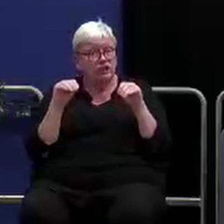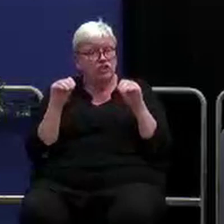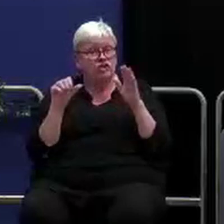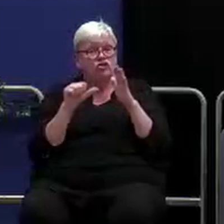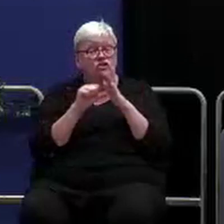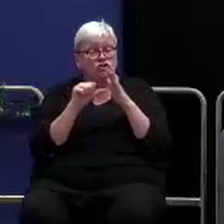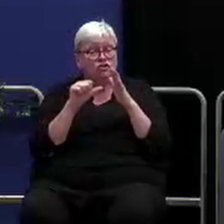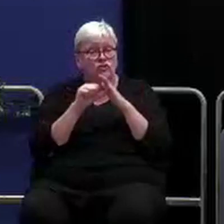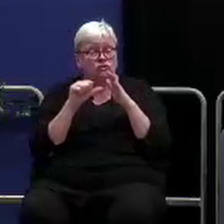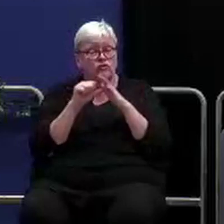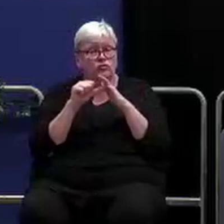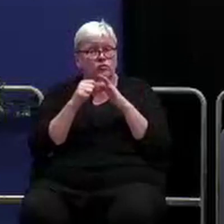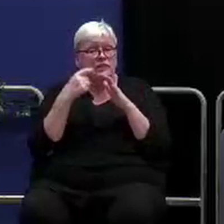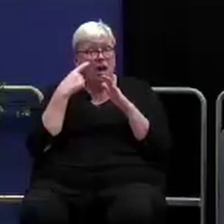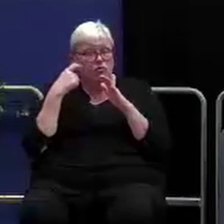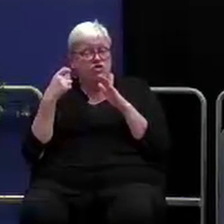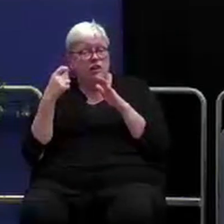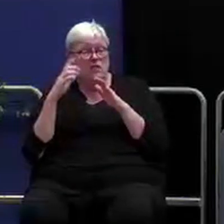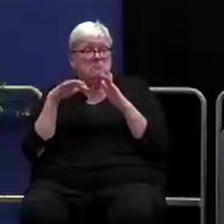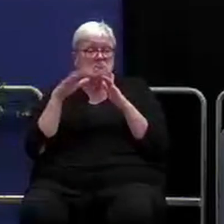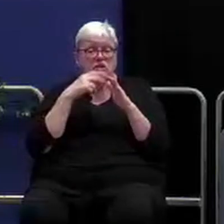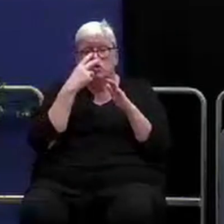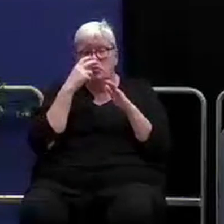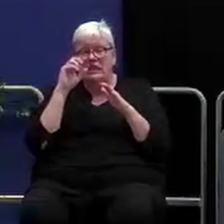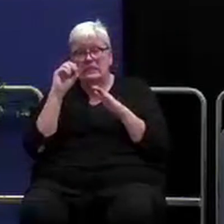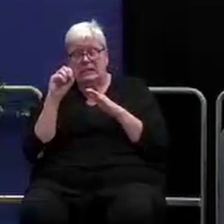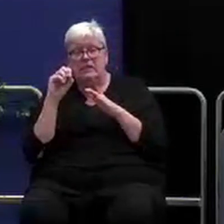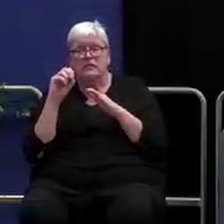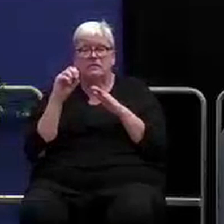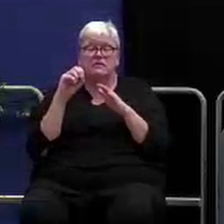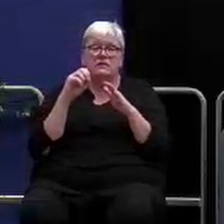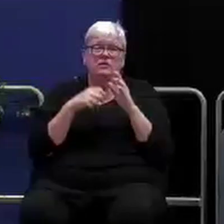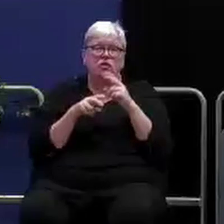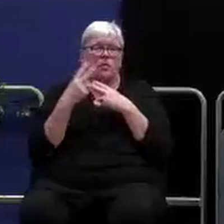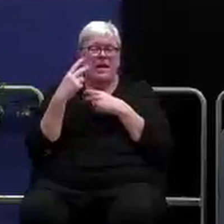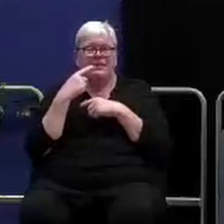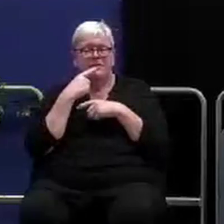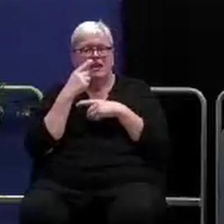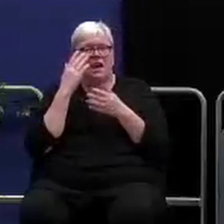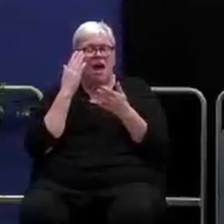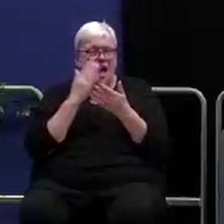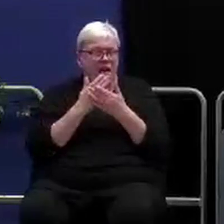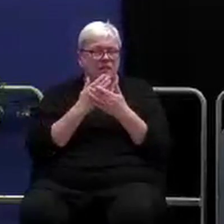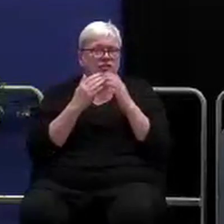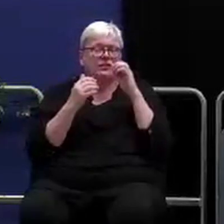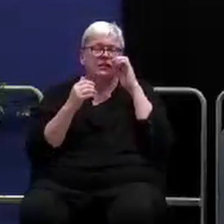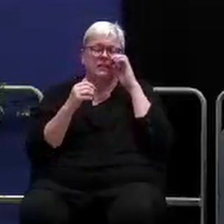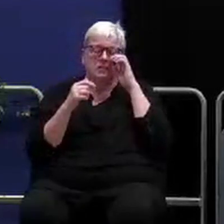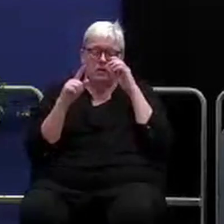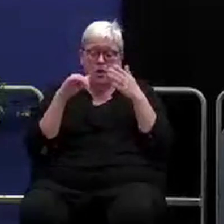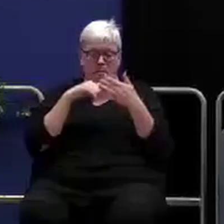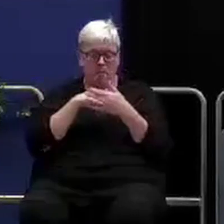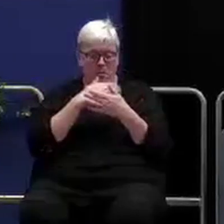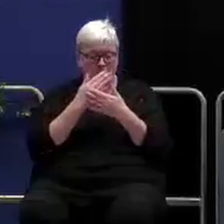difficulty when I was in my teens, in my 20s. And now I could go back and say, well, these are actually the bits of the story